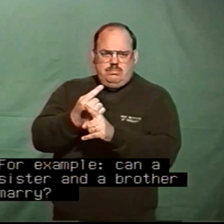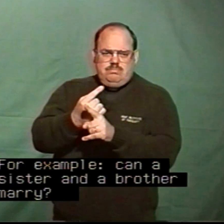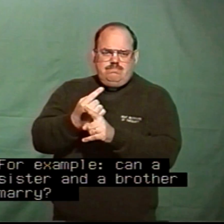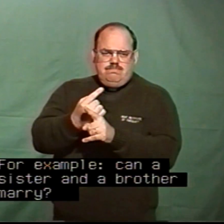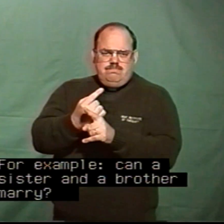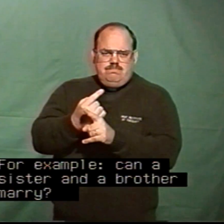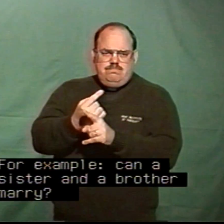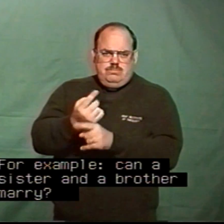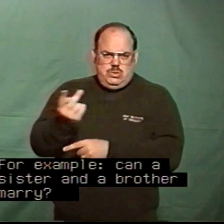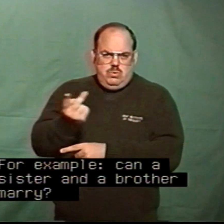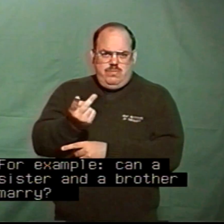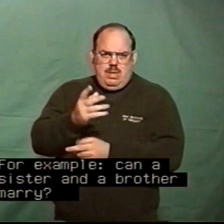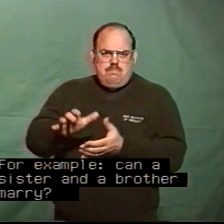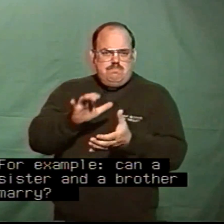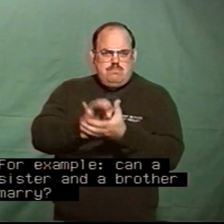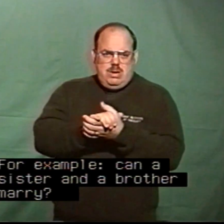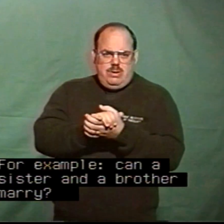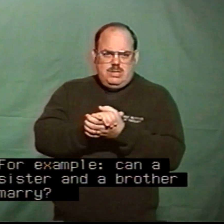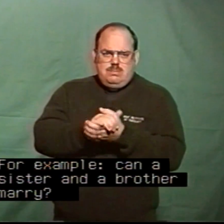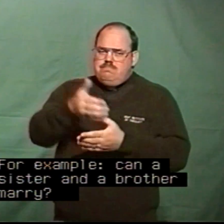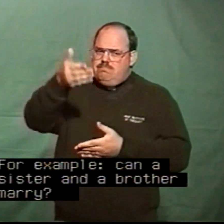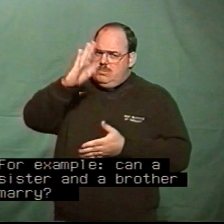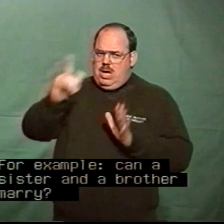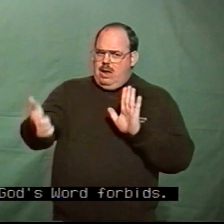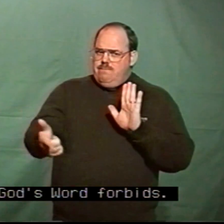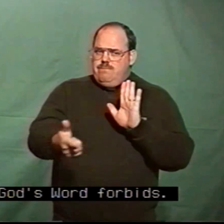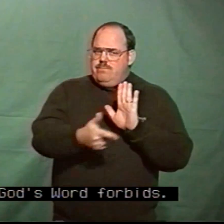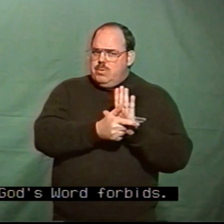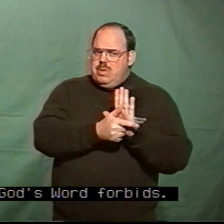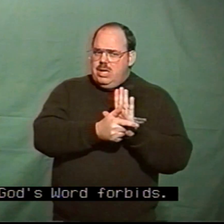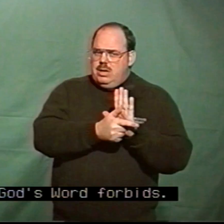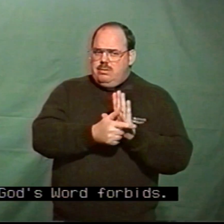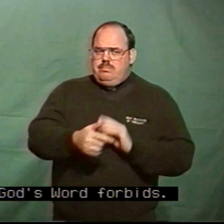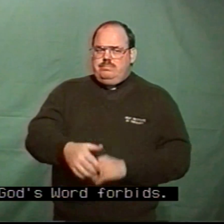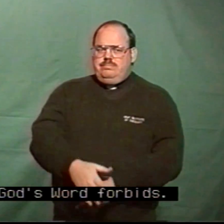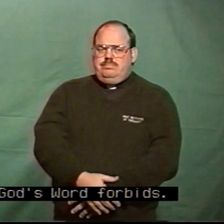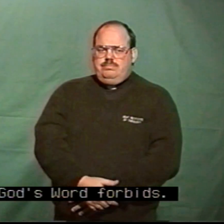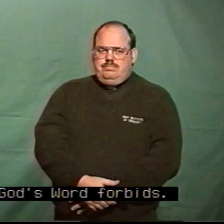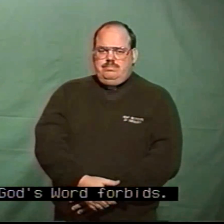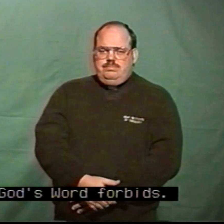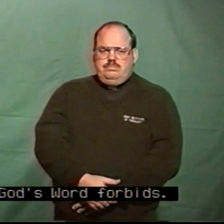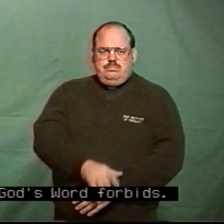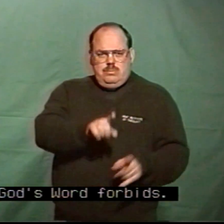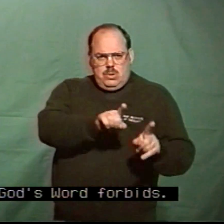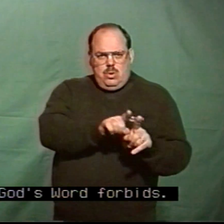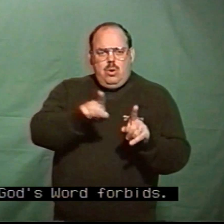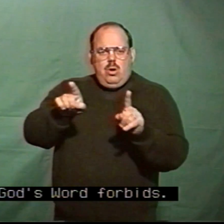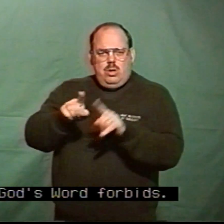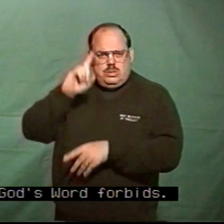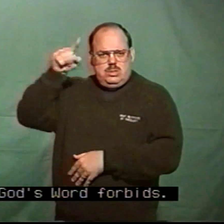For example, can a sister and a brother marry? God's word forbids.